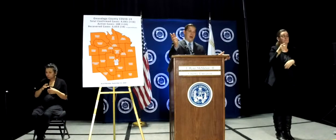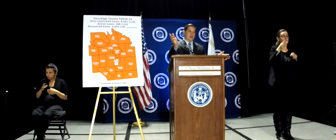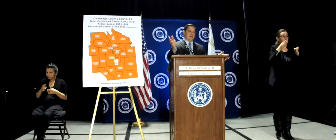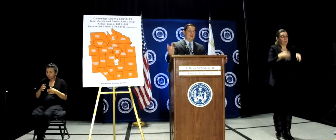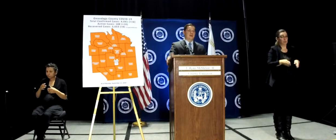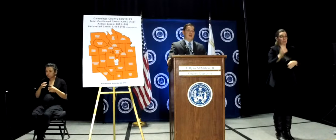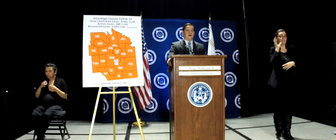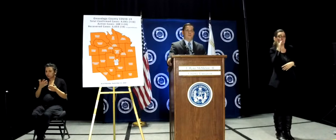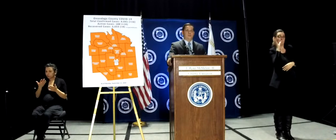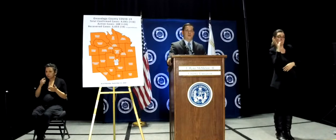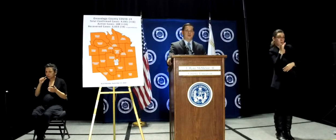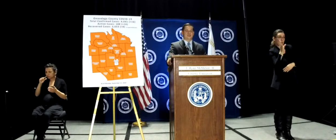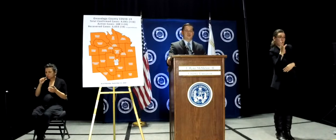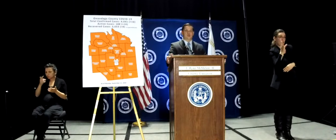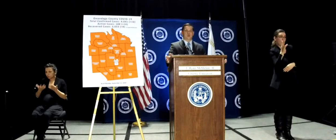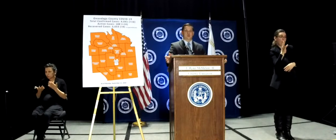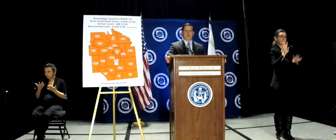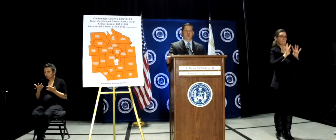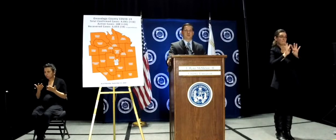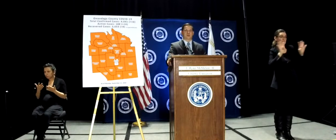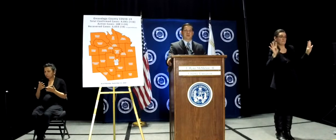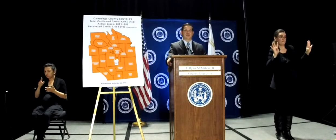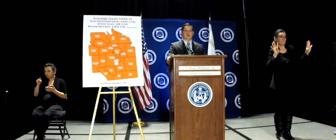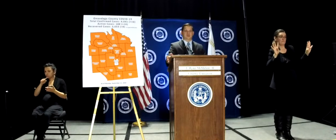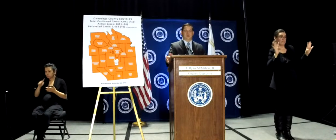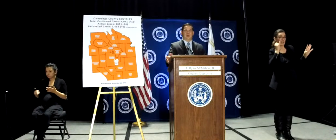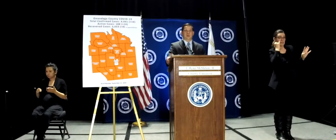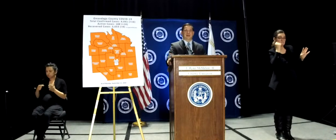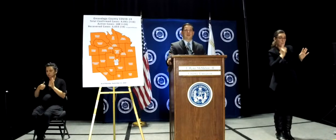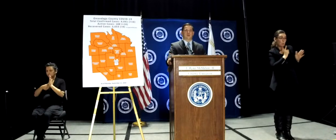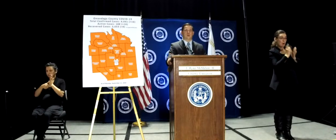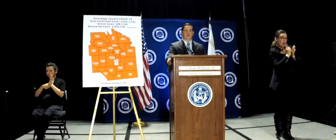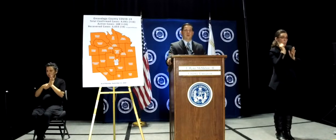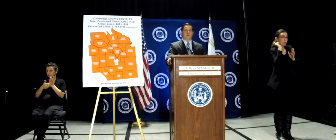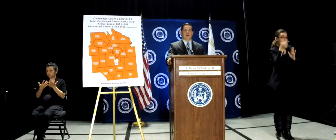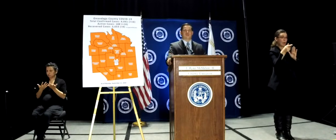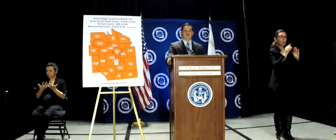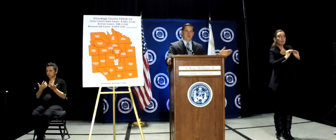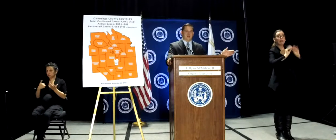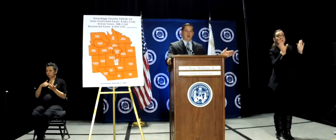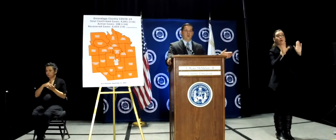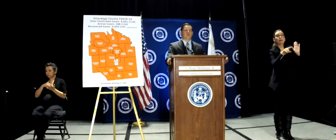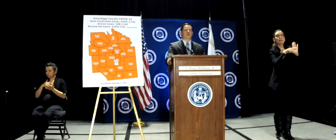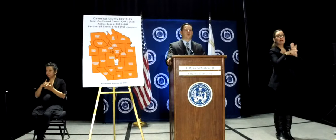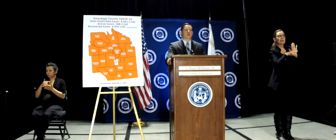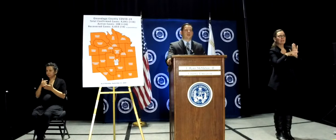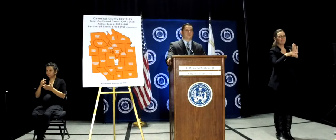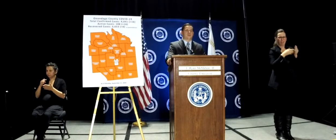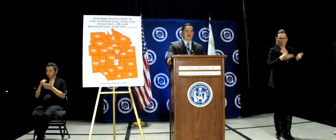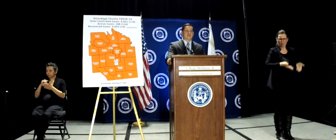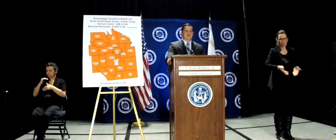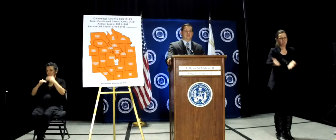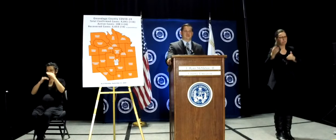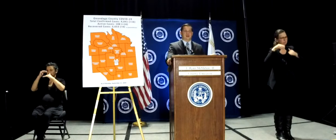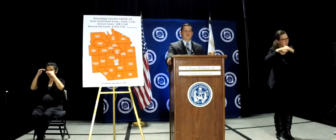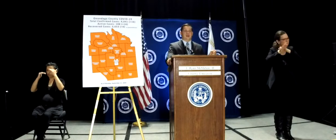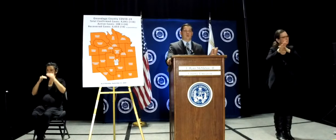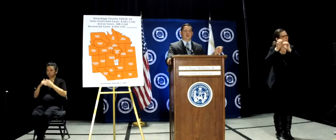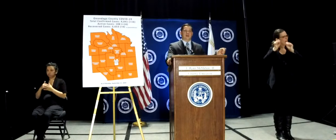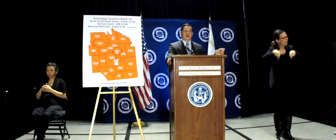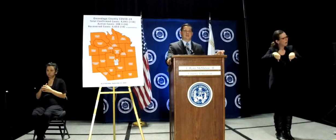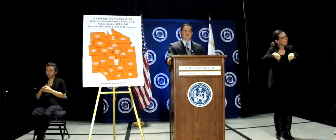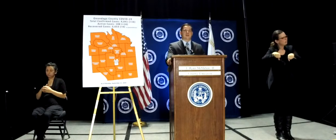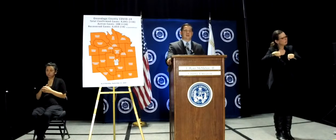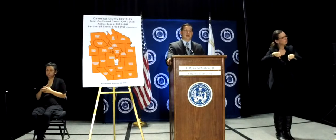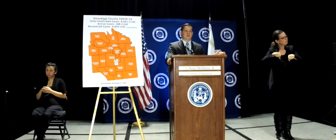to that, you're essentially doing as much risk mitigation as you probably can do without just saying no. So if the mindset is let's try to find a